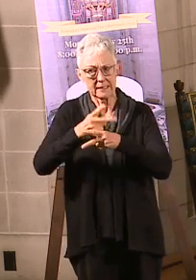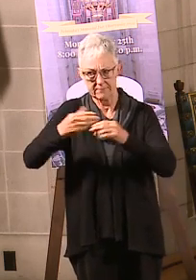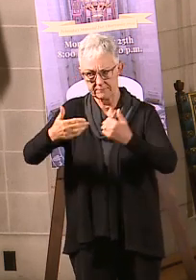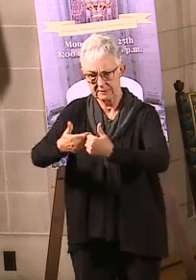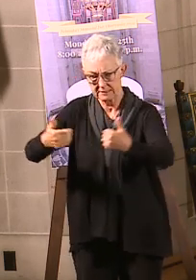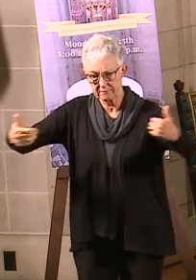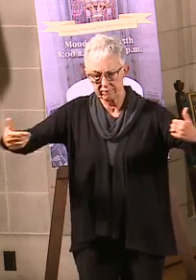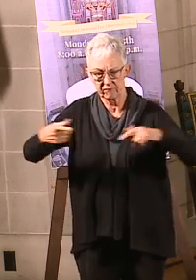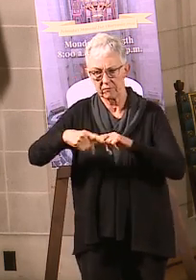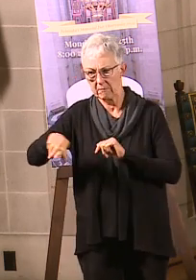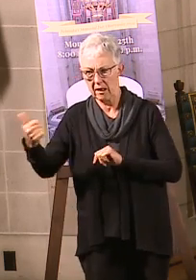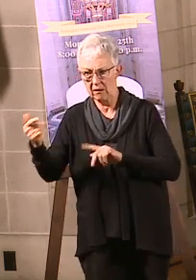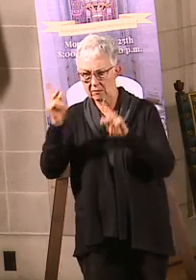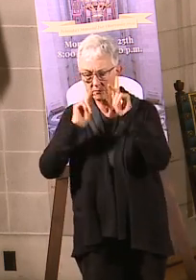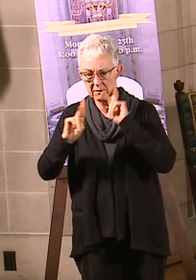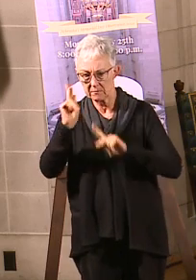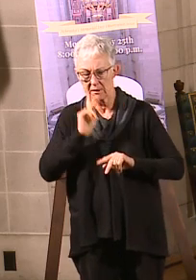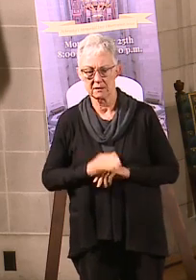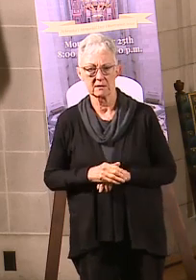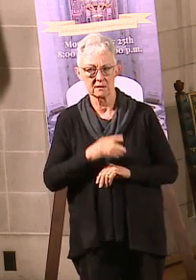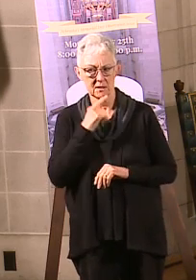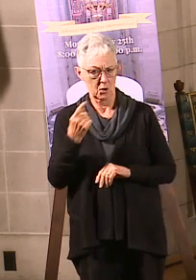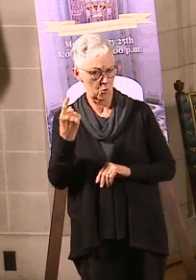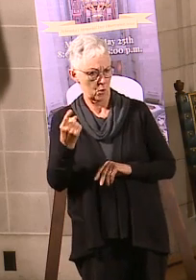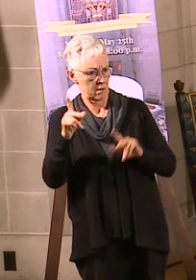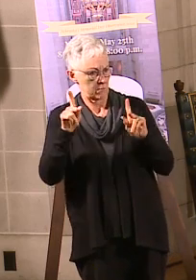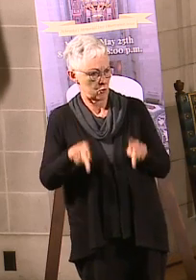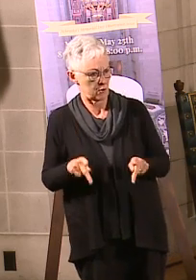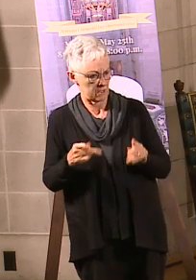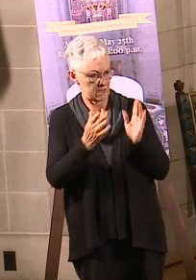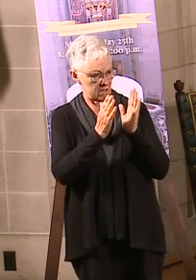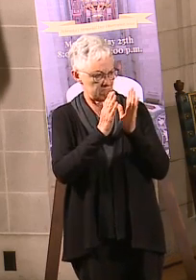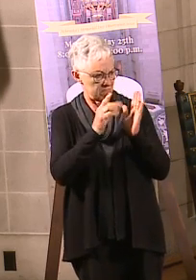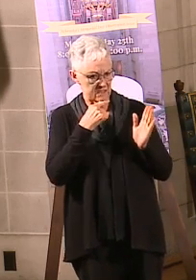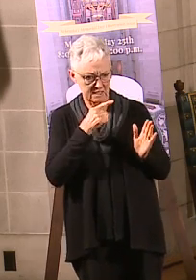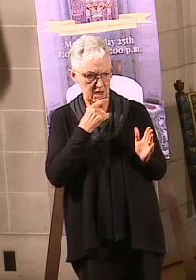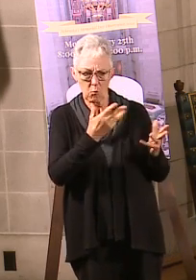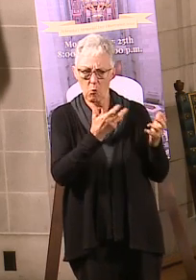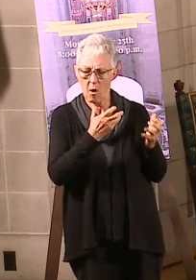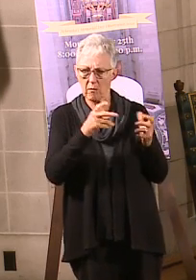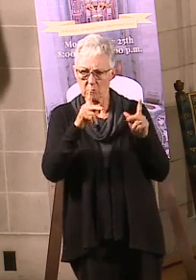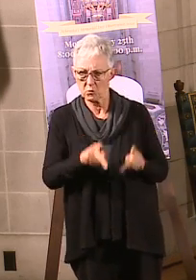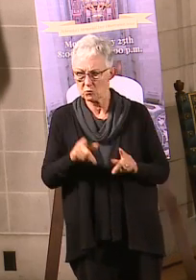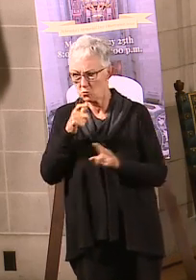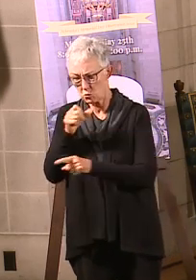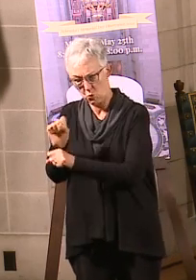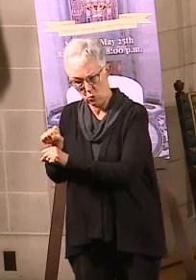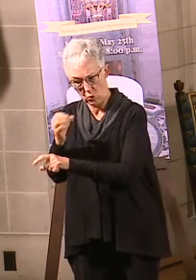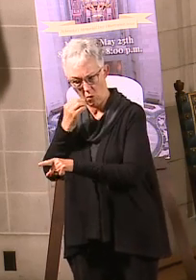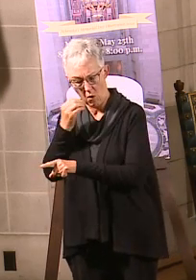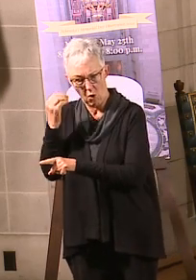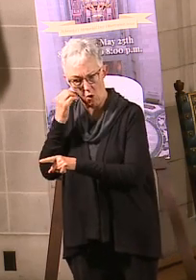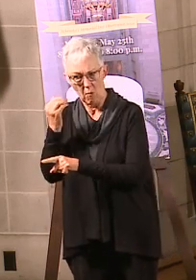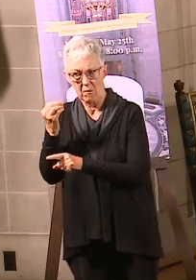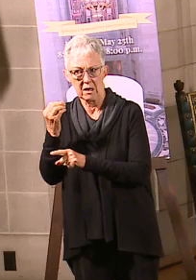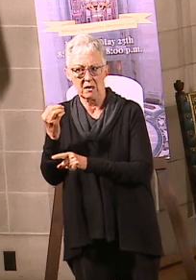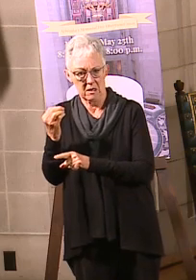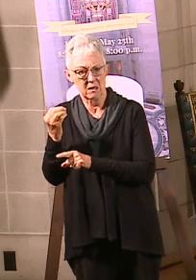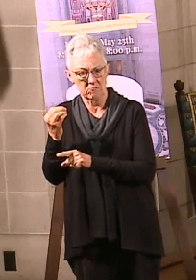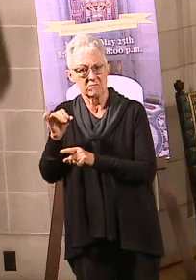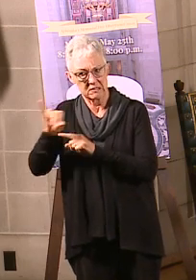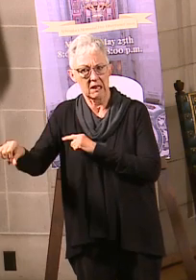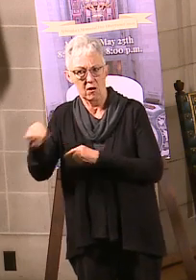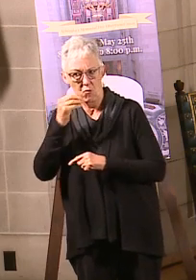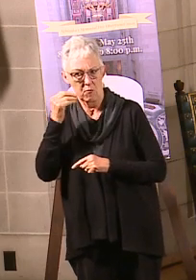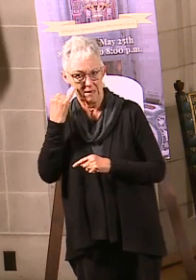from home if you can. We had a question last night on NET about an employer wanting somebody to come back from working from home. Again, we'd ask employers, please continue to have people work